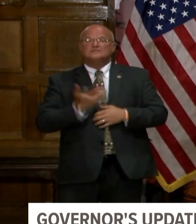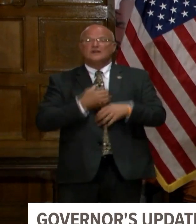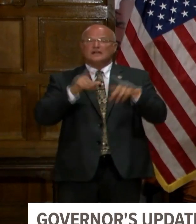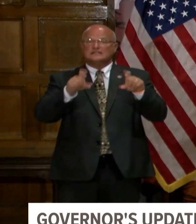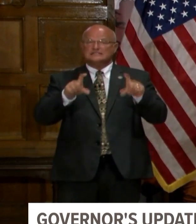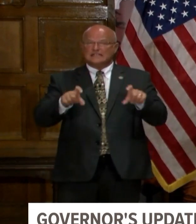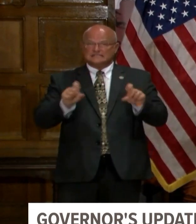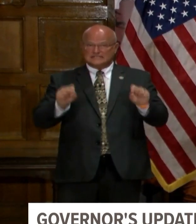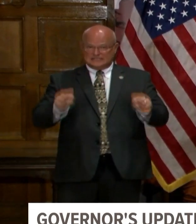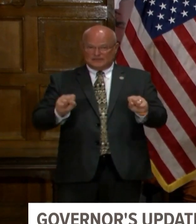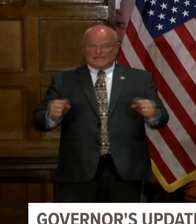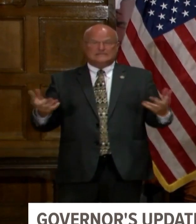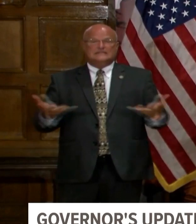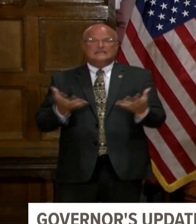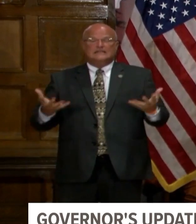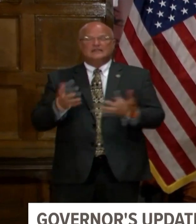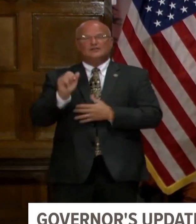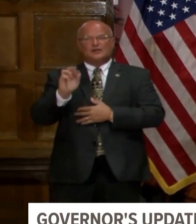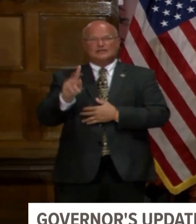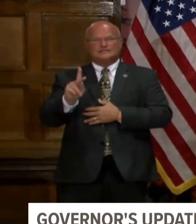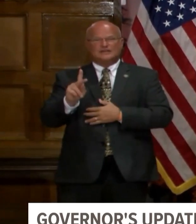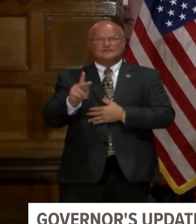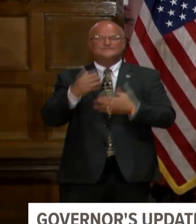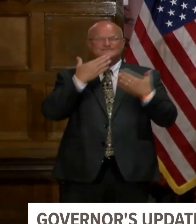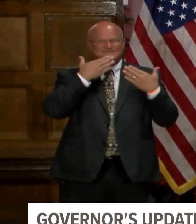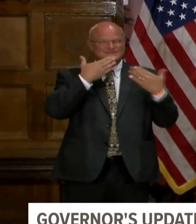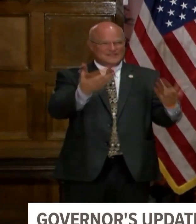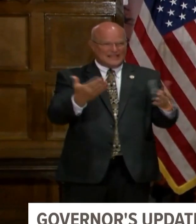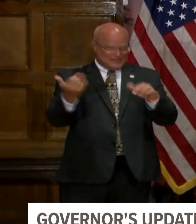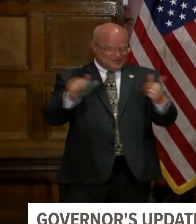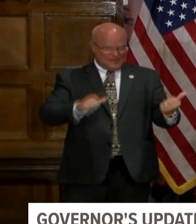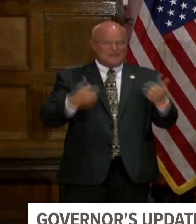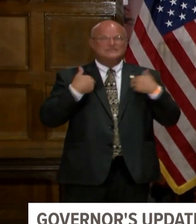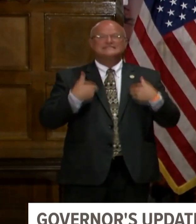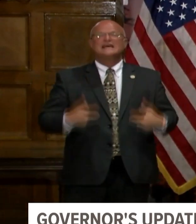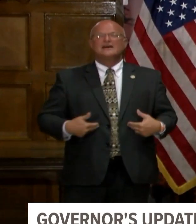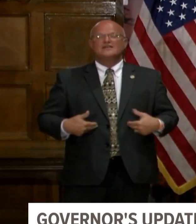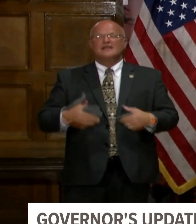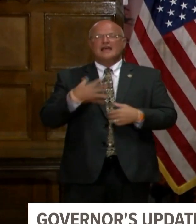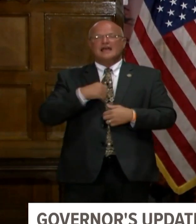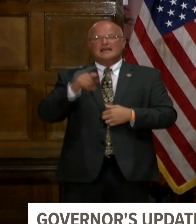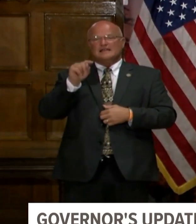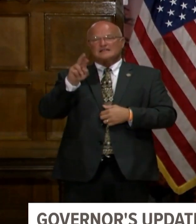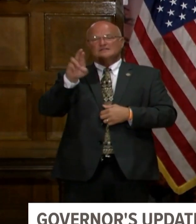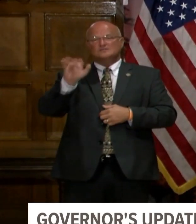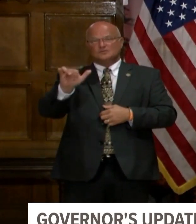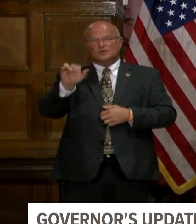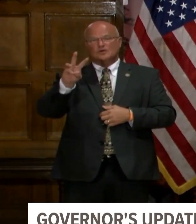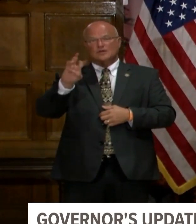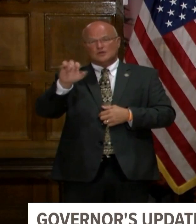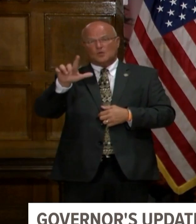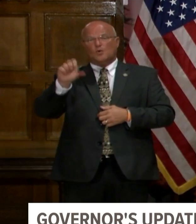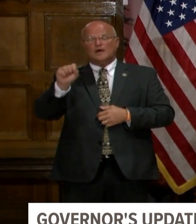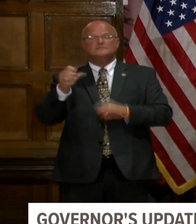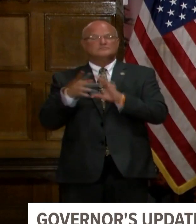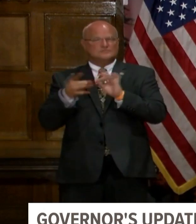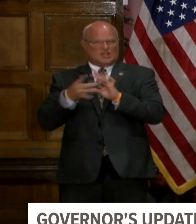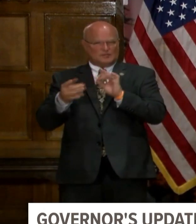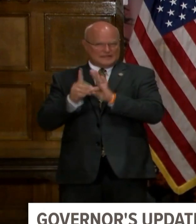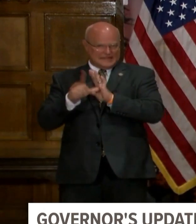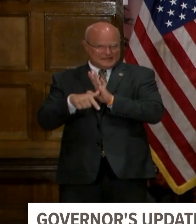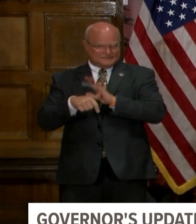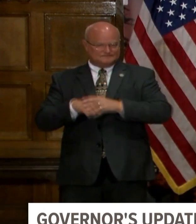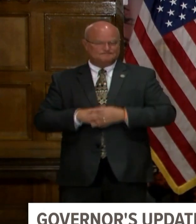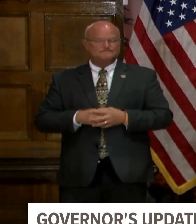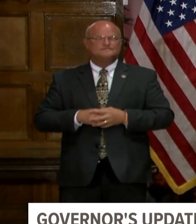testing capacity here in Arkansas. So thank you, Baptist Health, and Troy Wells will be making comments on that a little bit